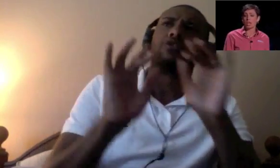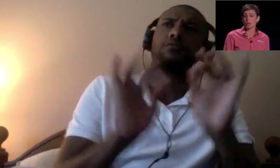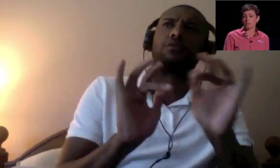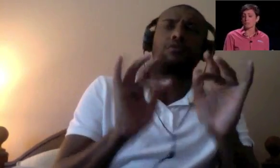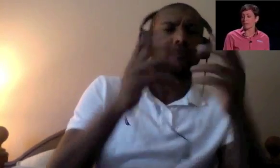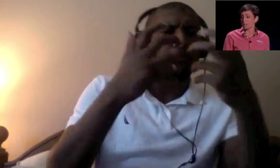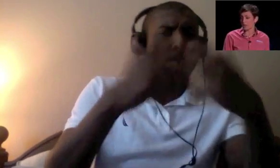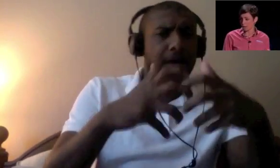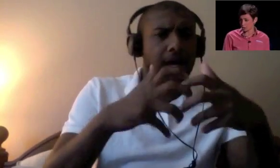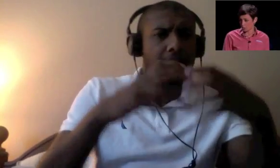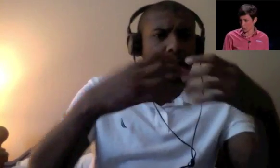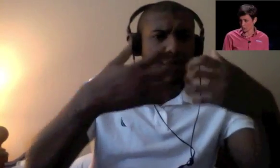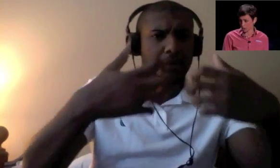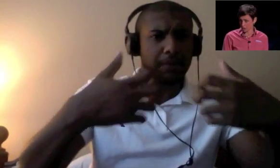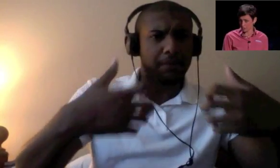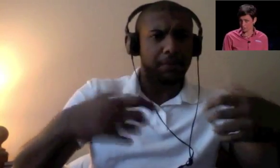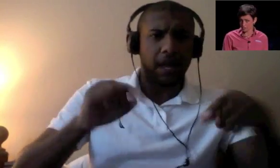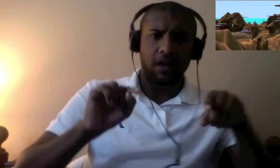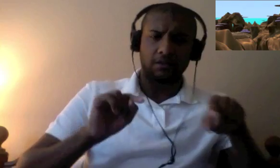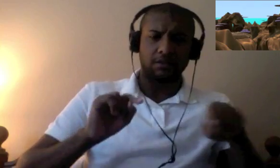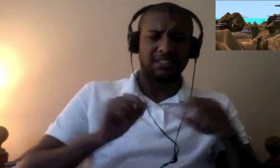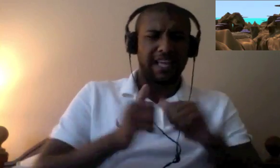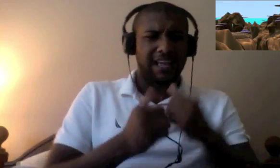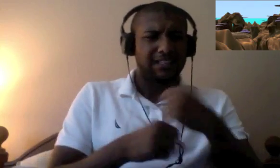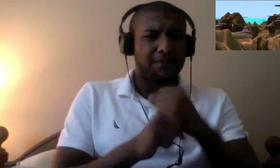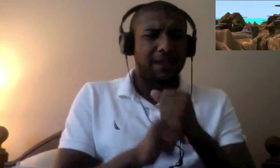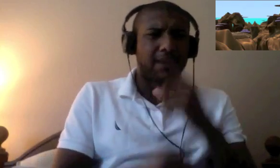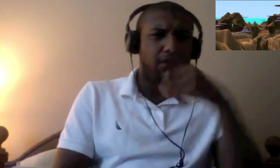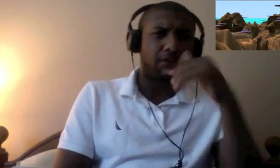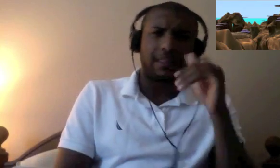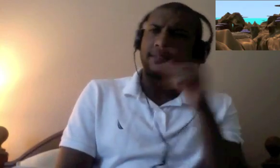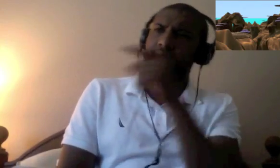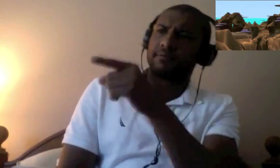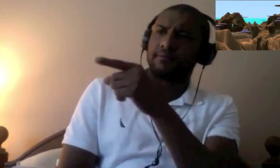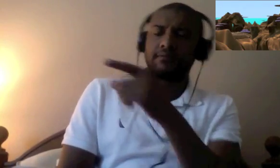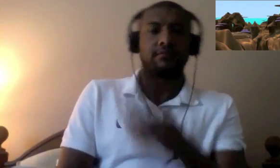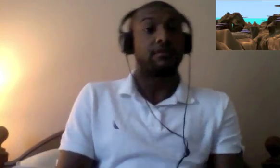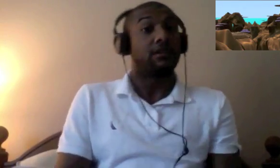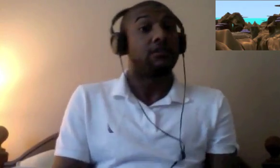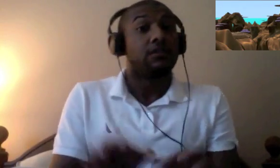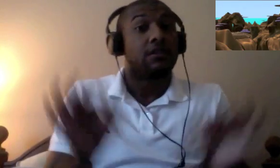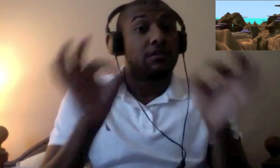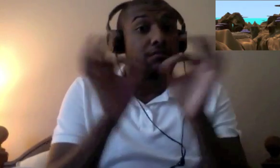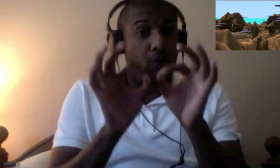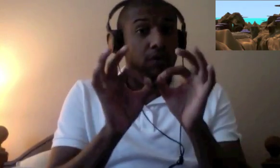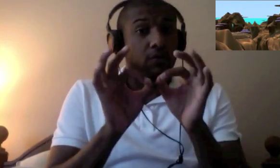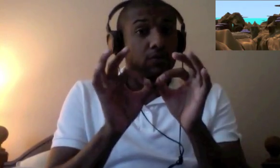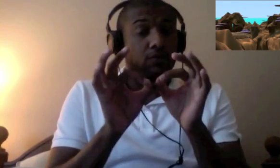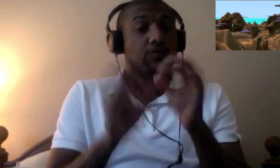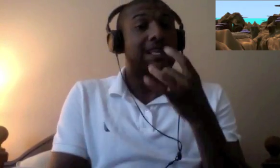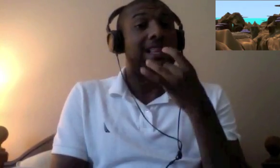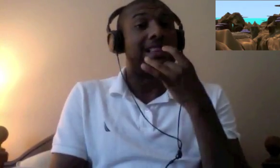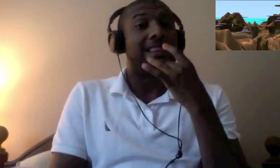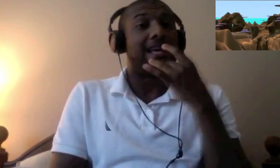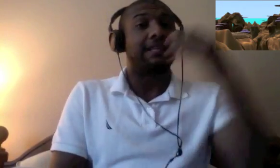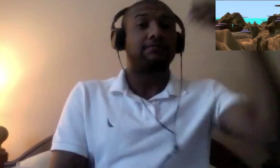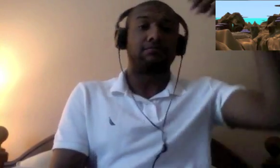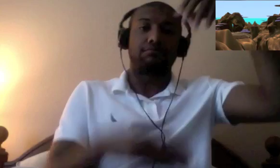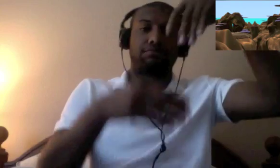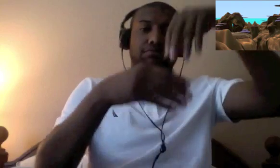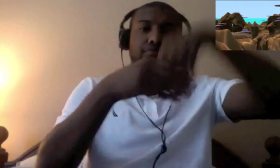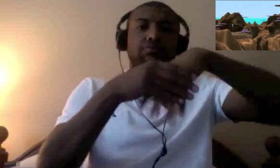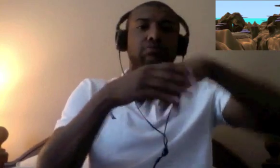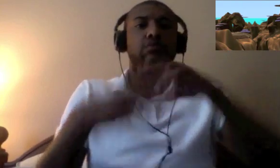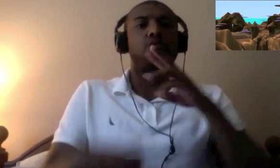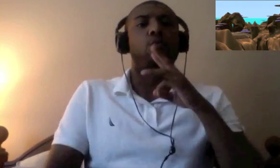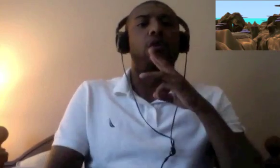see which elements make up that underwater look. One of the most critical elements was how the light travels through the water. So we coded up a